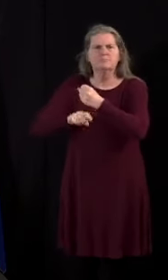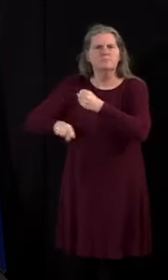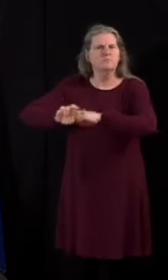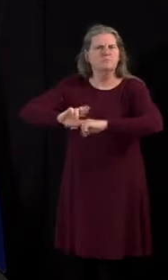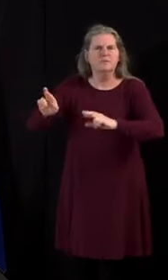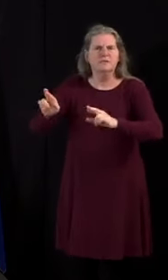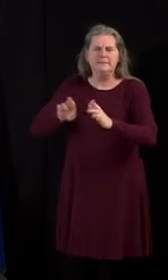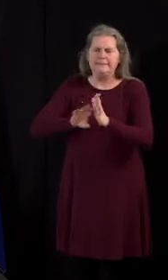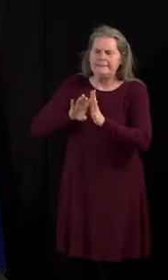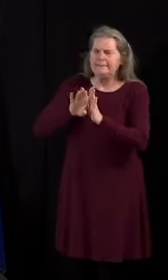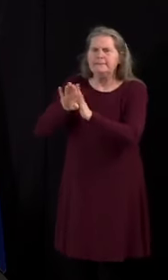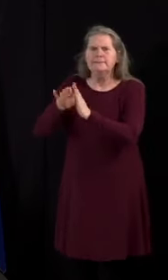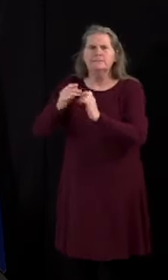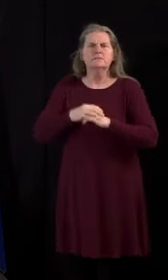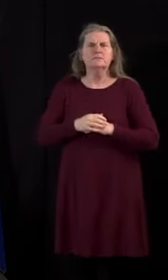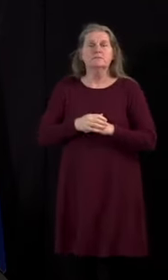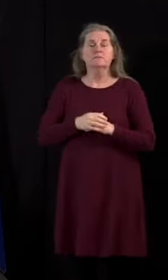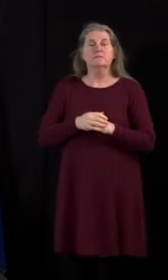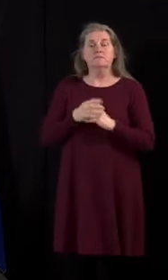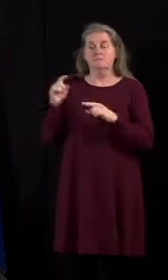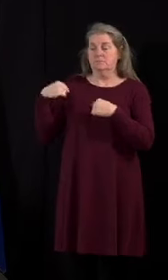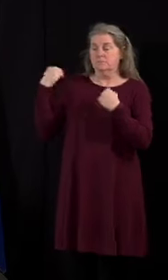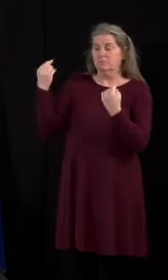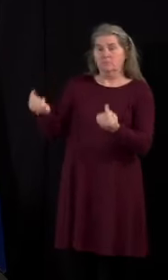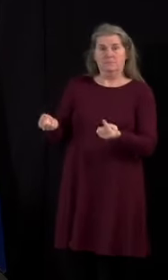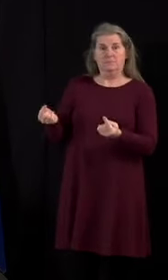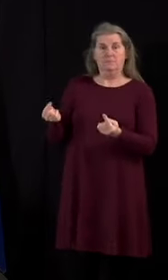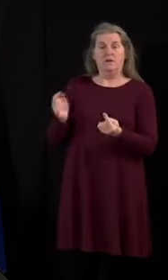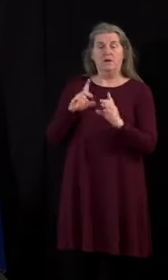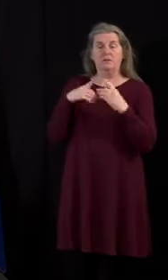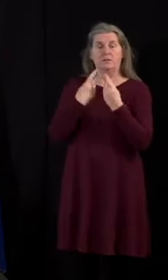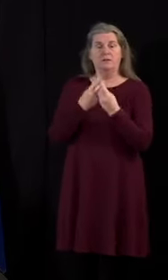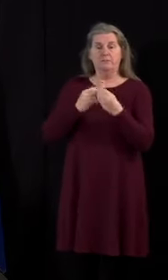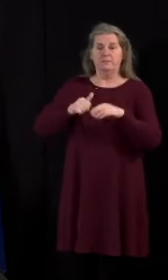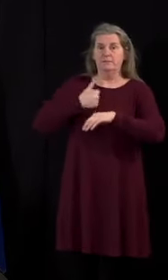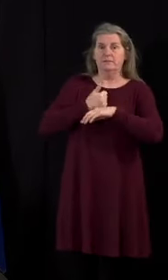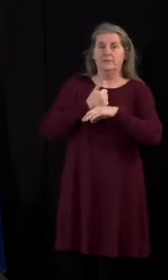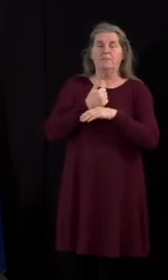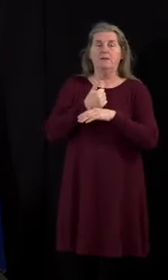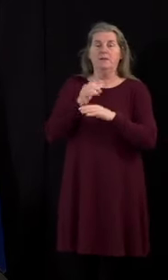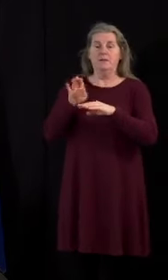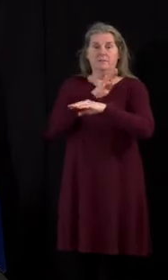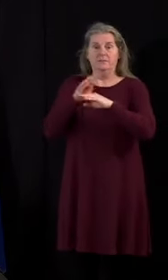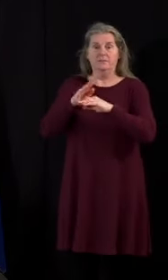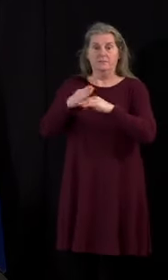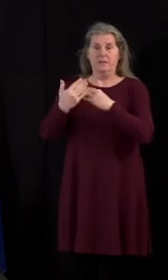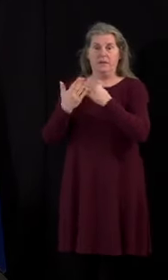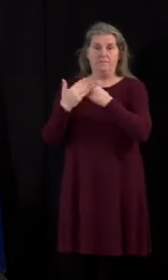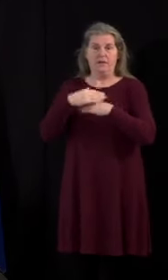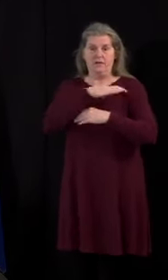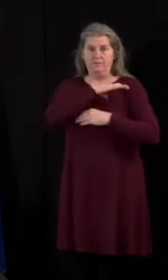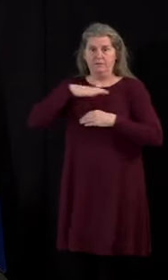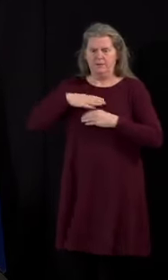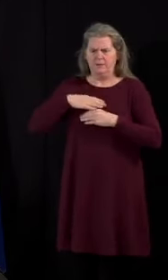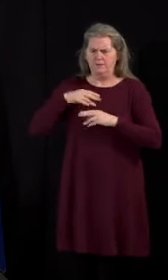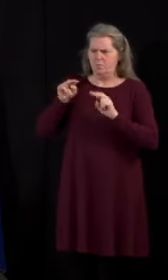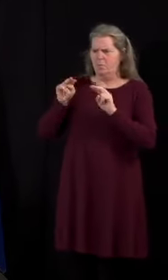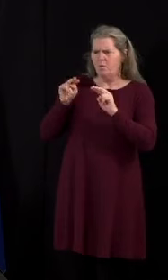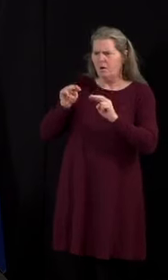community. So to date, the department has established the Business Advisory Council to monitor the impacts